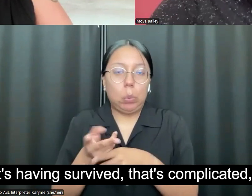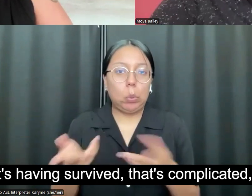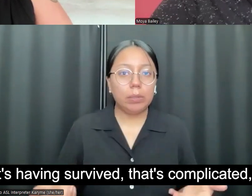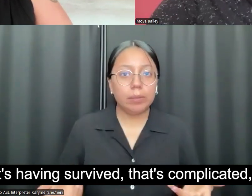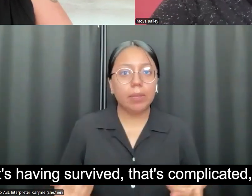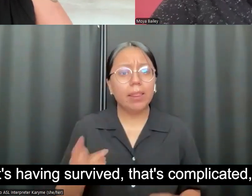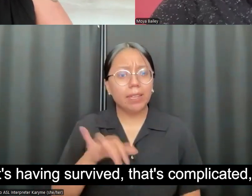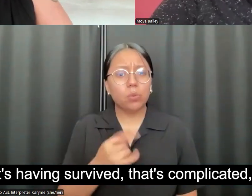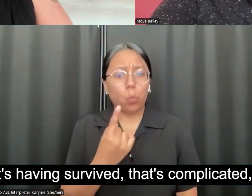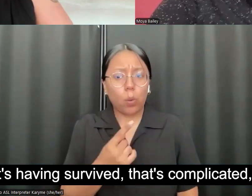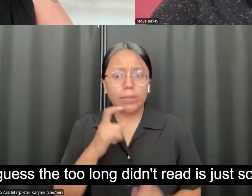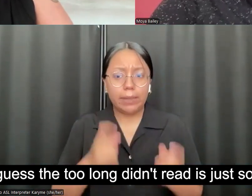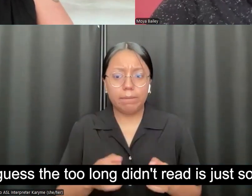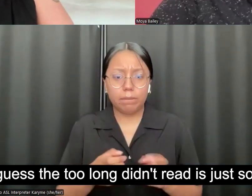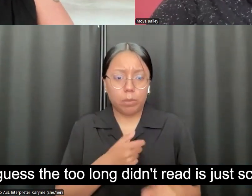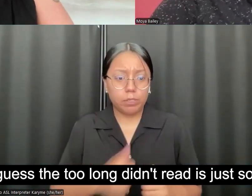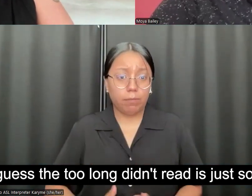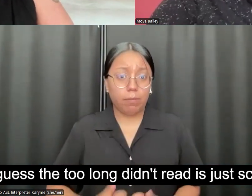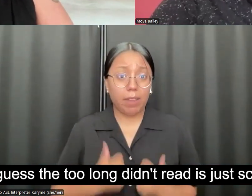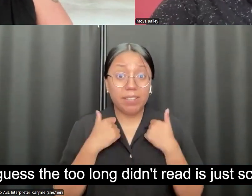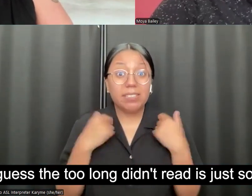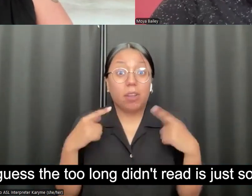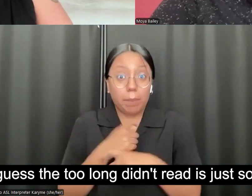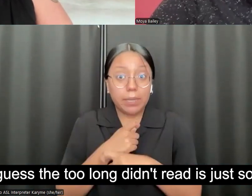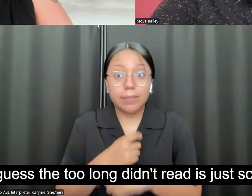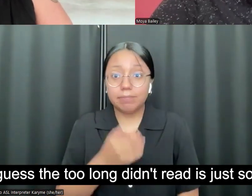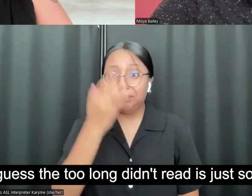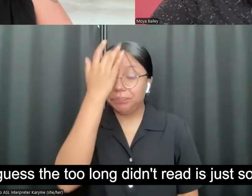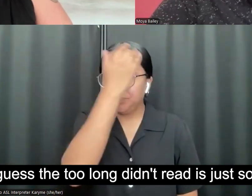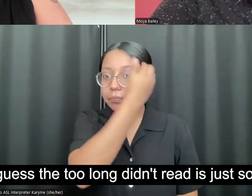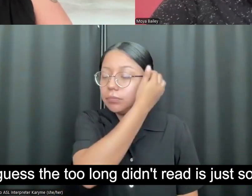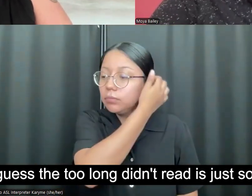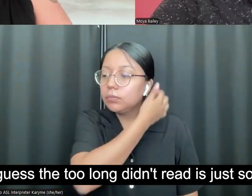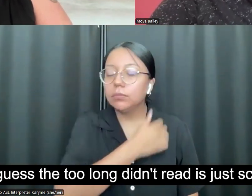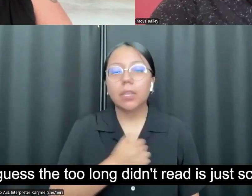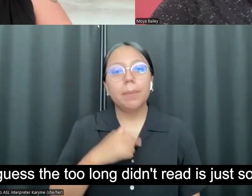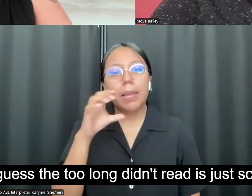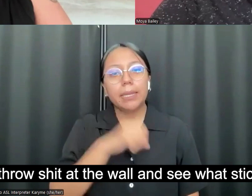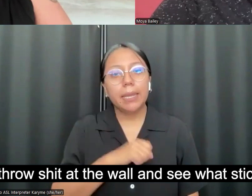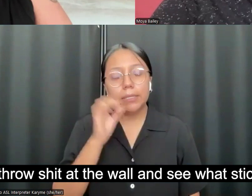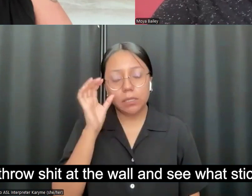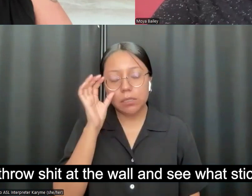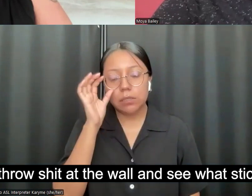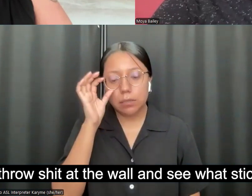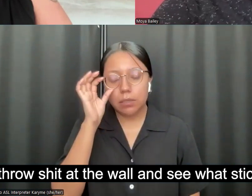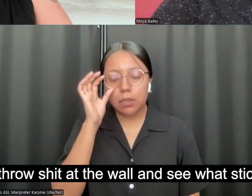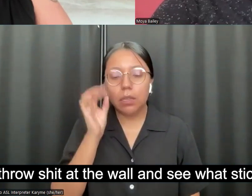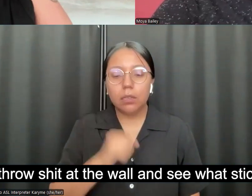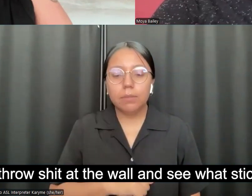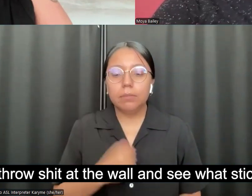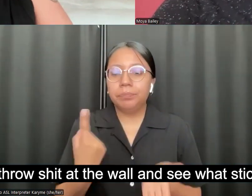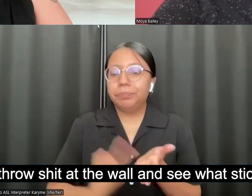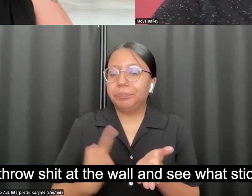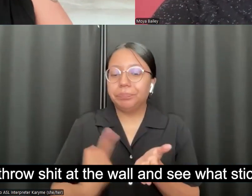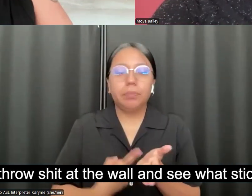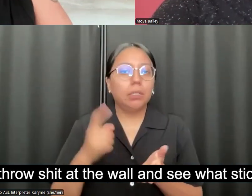right? Um, but I guess the too long didn't read is just sometimes you just throw some shit at the wall and